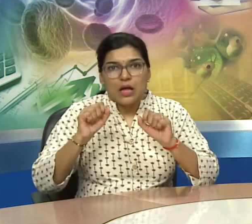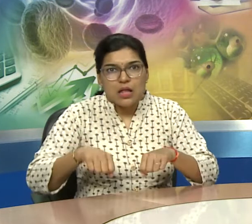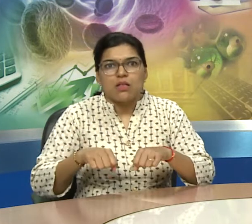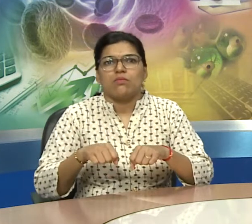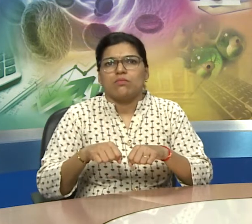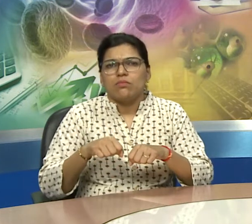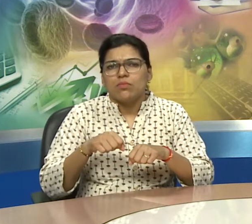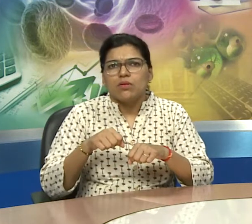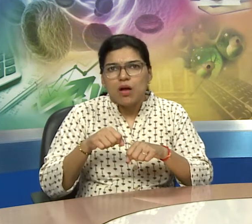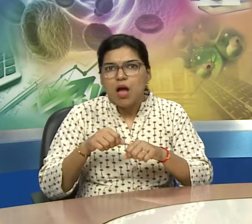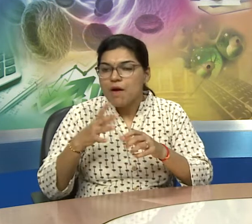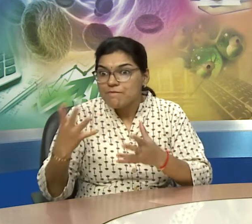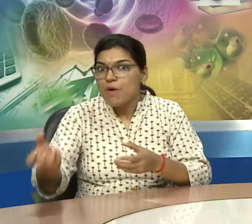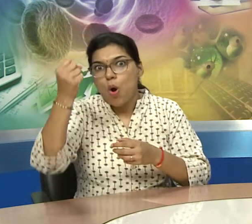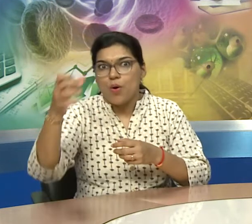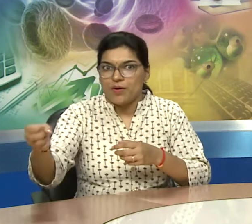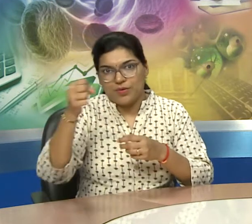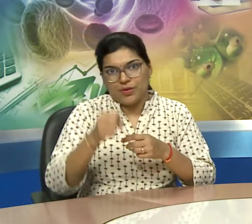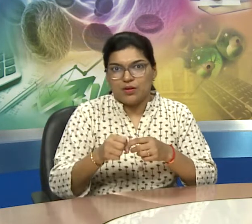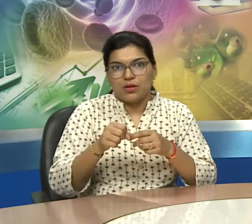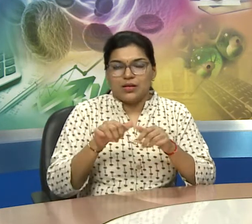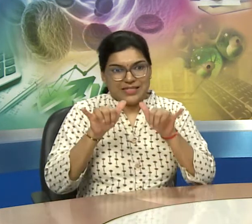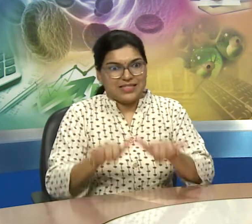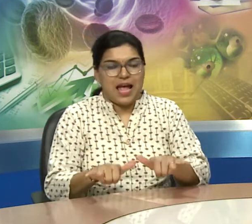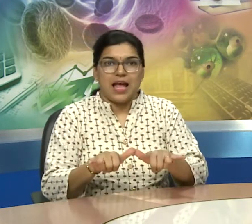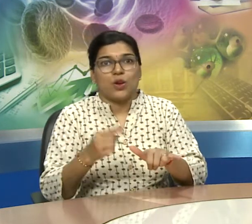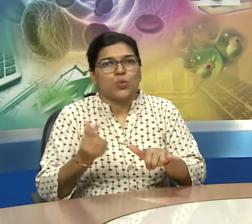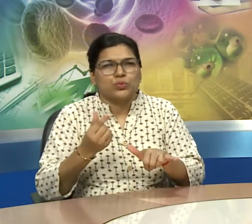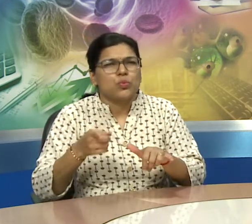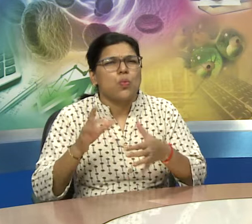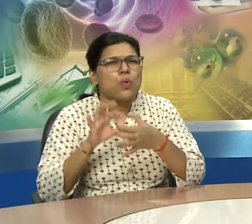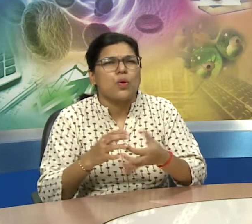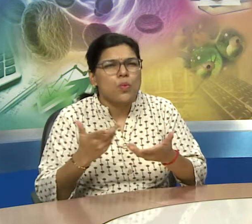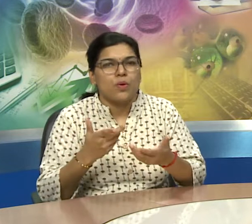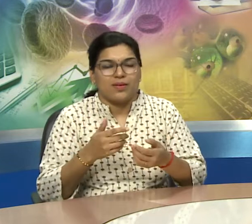crop, so they started using cattle. And